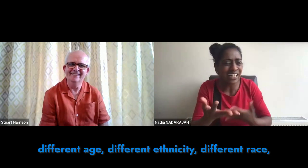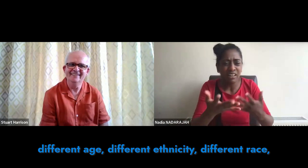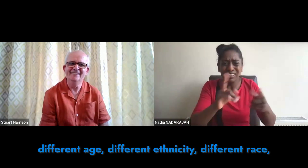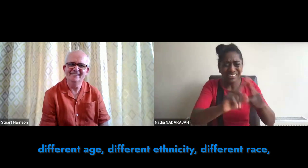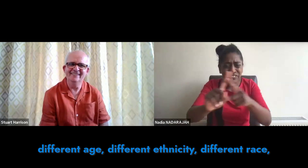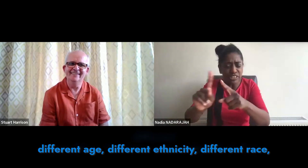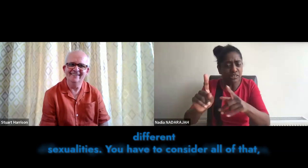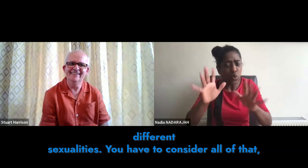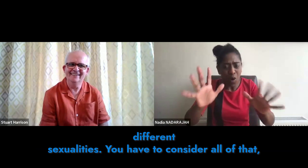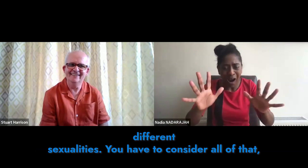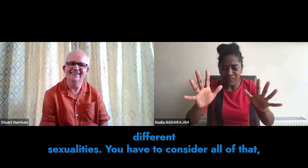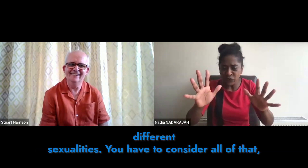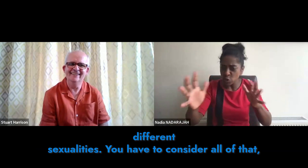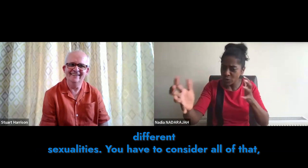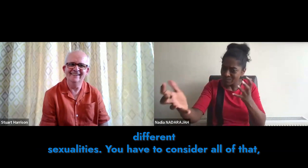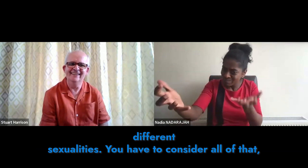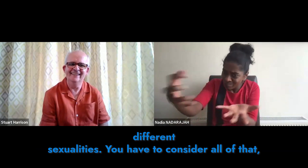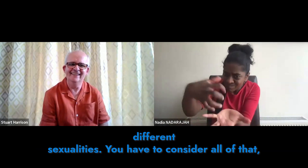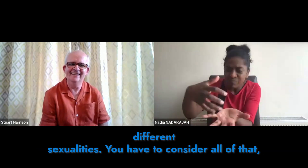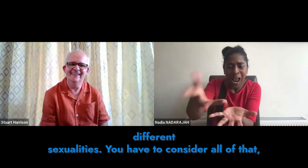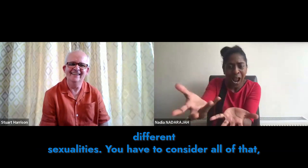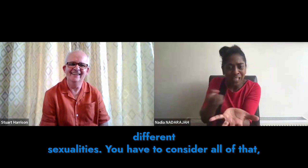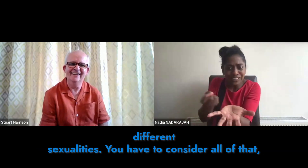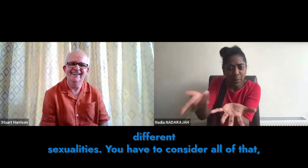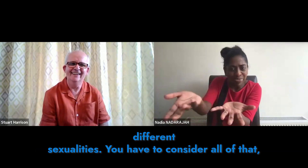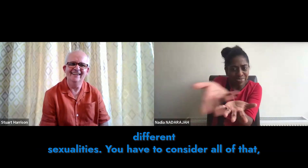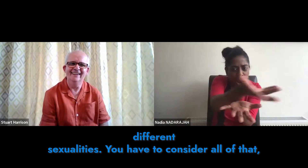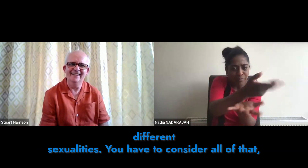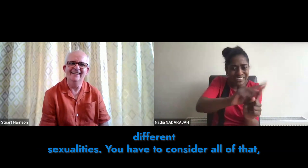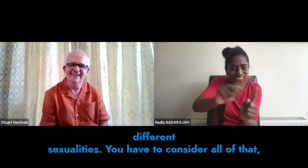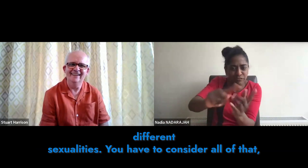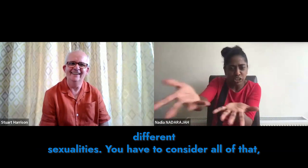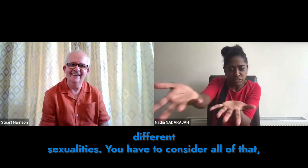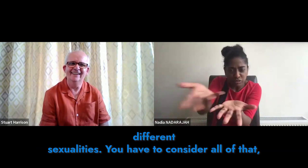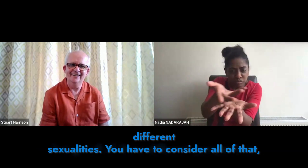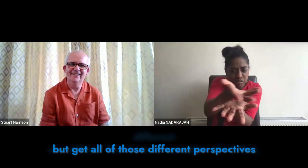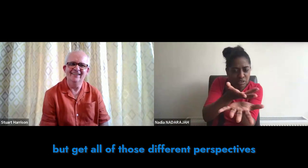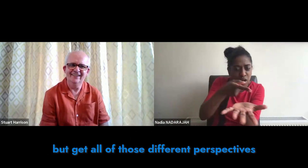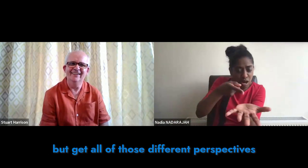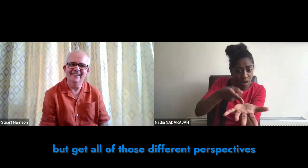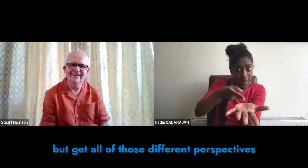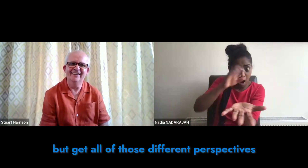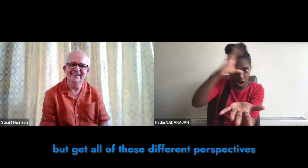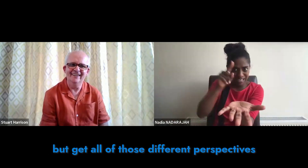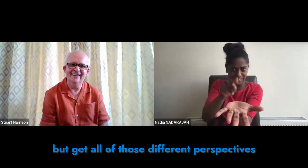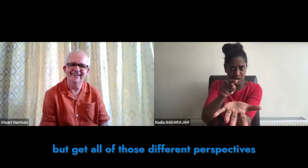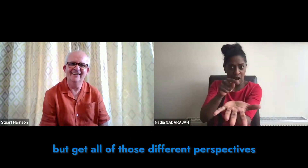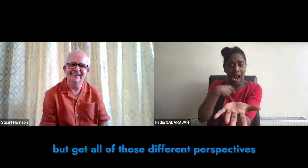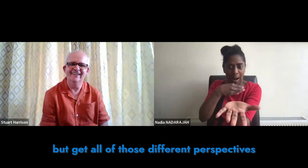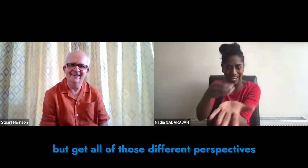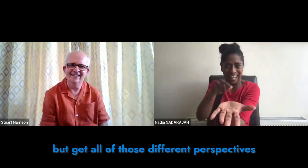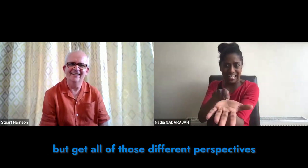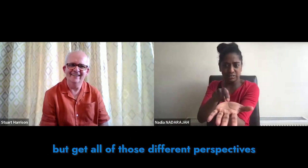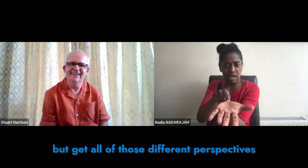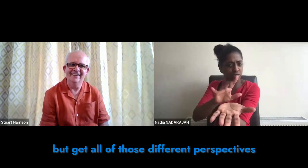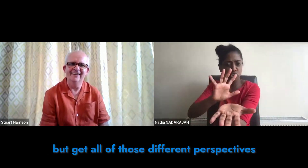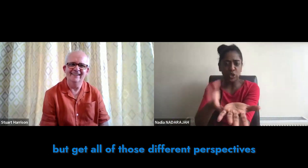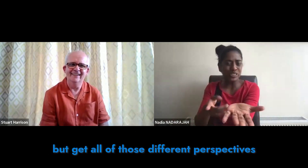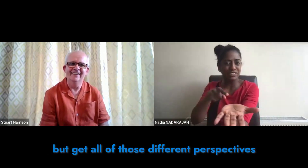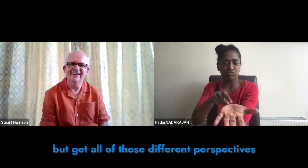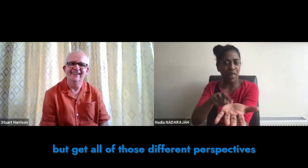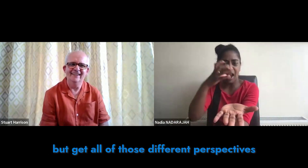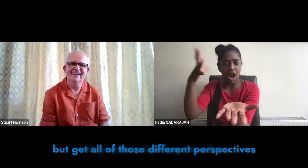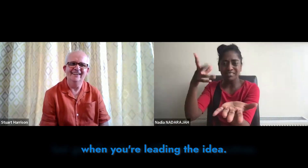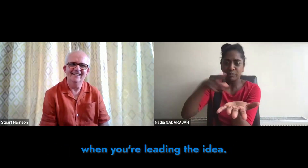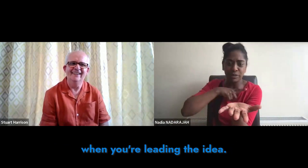different race, different sexualities. You have to consider all of that, but get all of those different